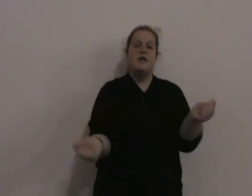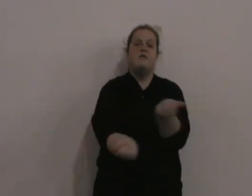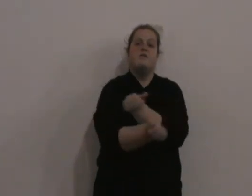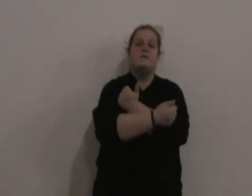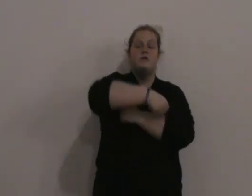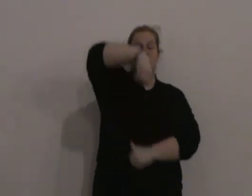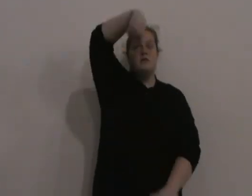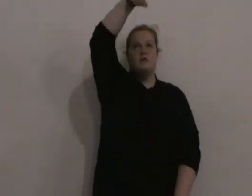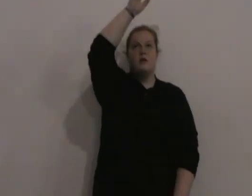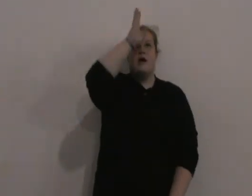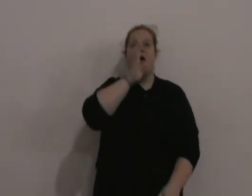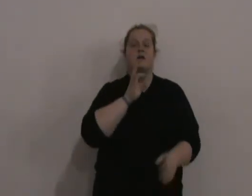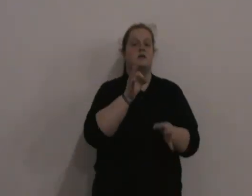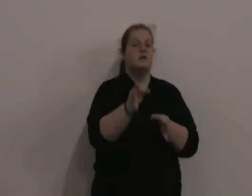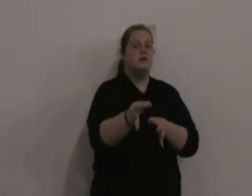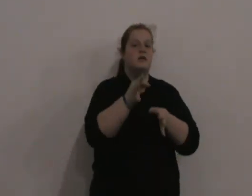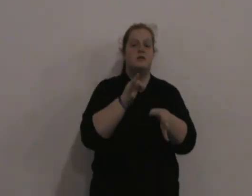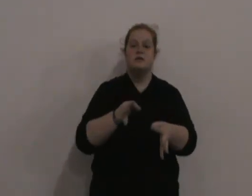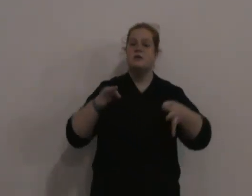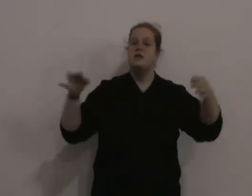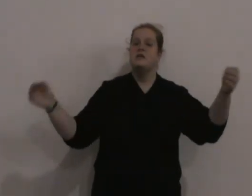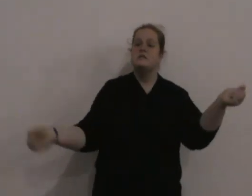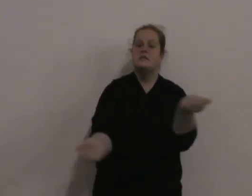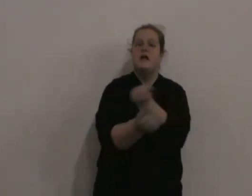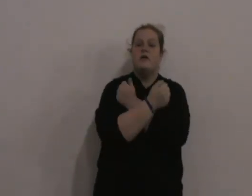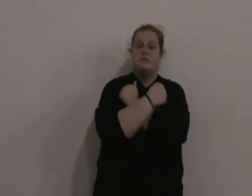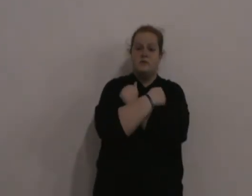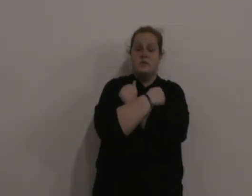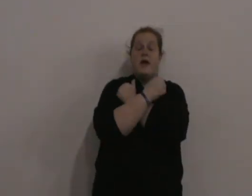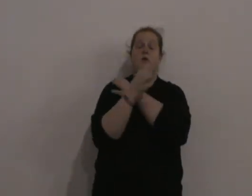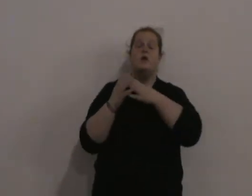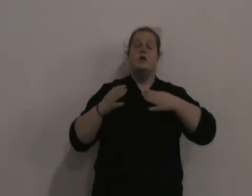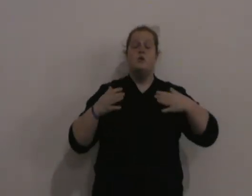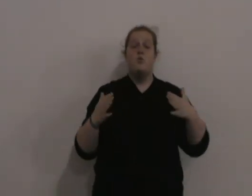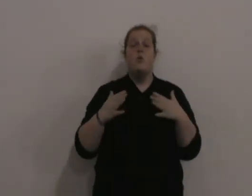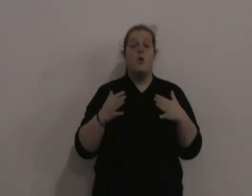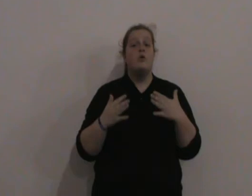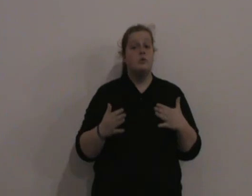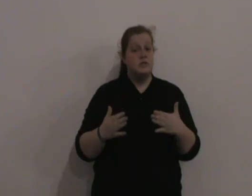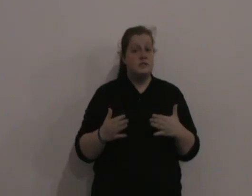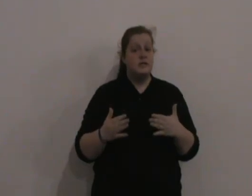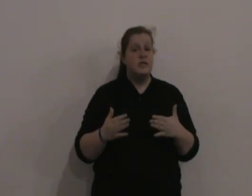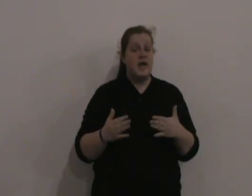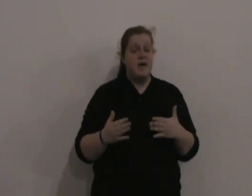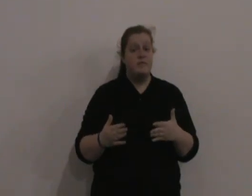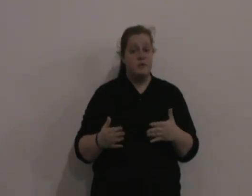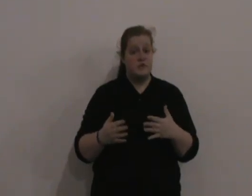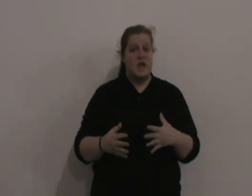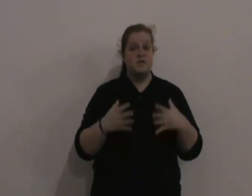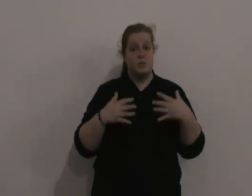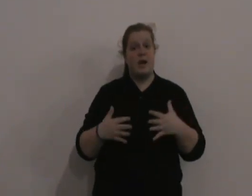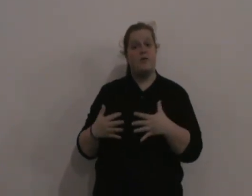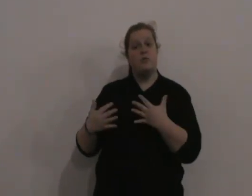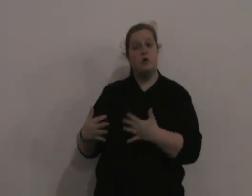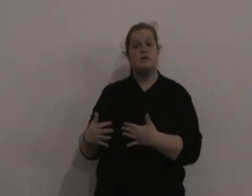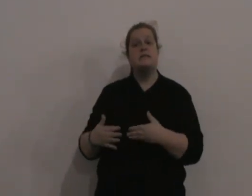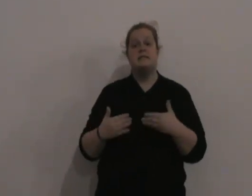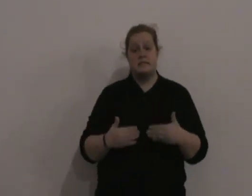love, God is love. Now, you won't all necessarily have those signs right on the words. It's